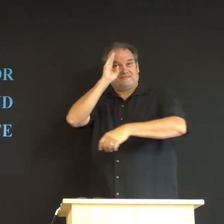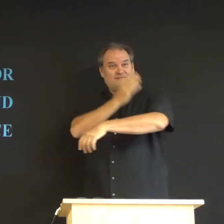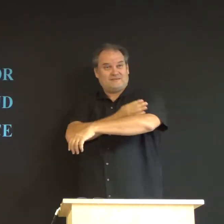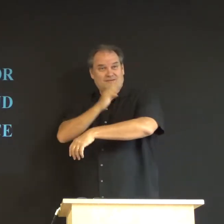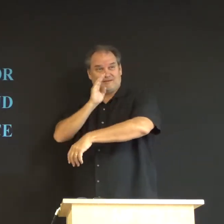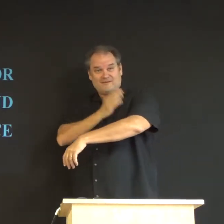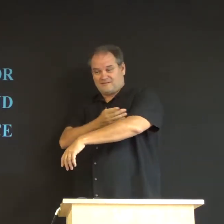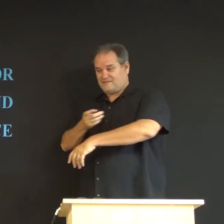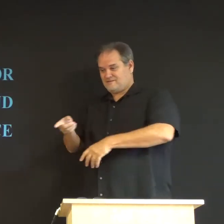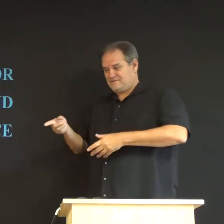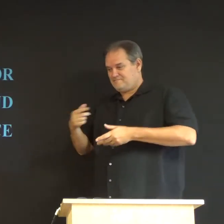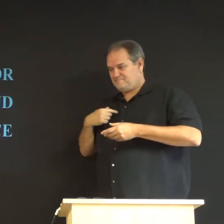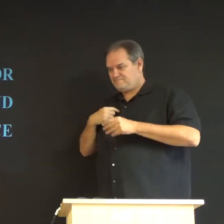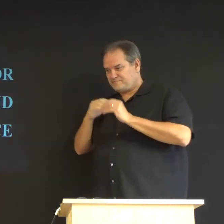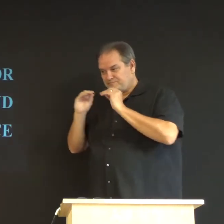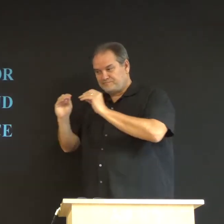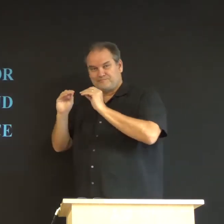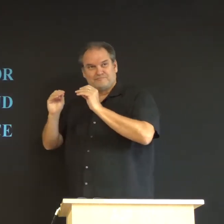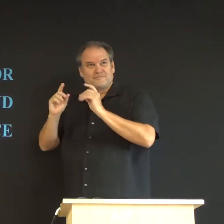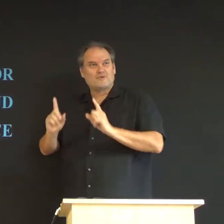I remember my son, my daughter,